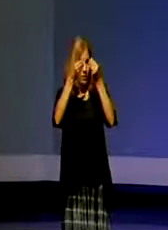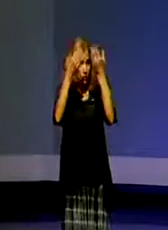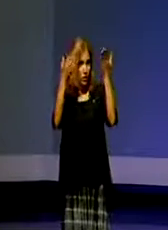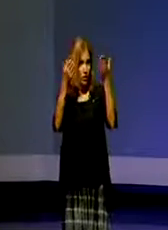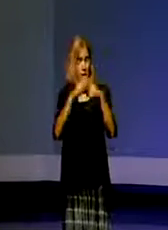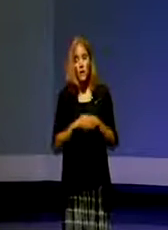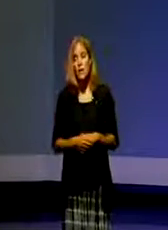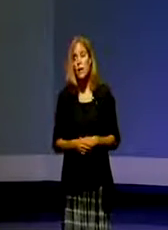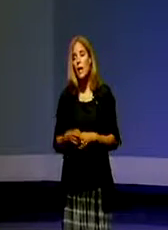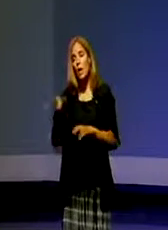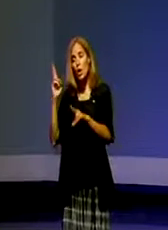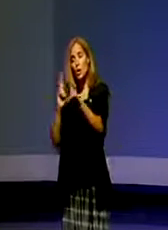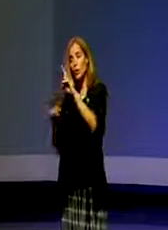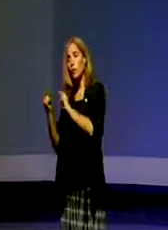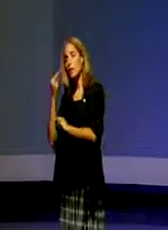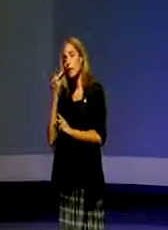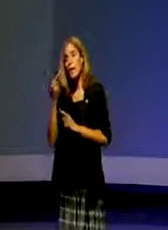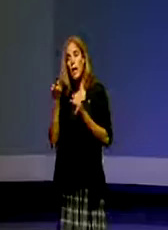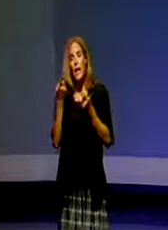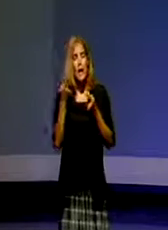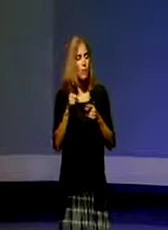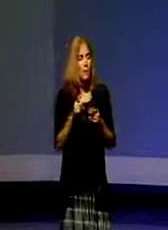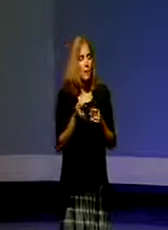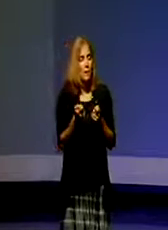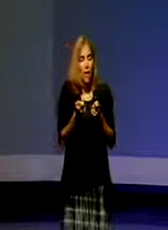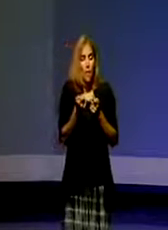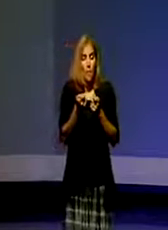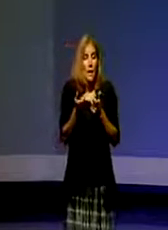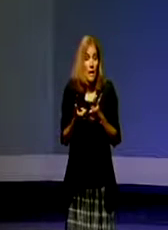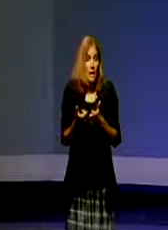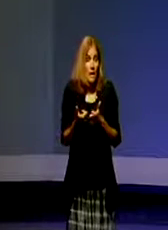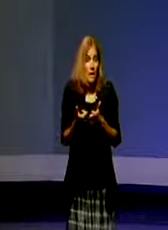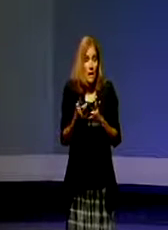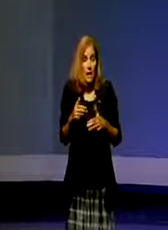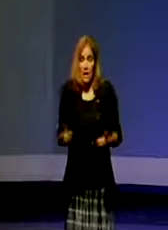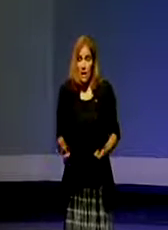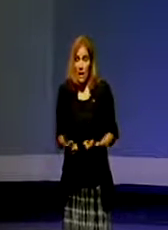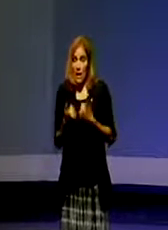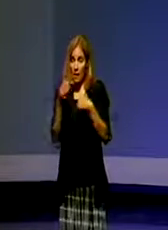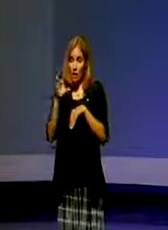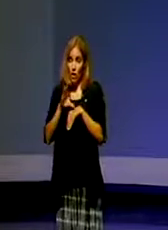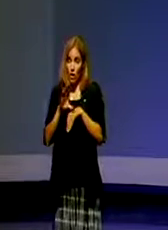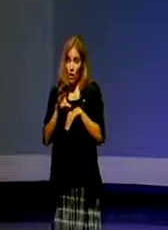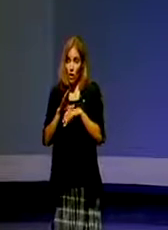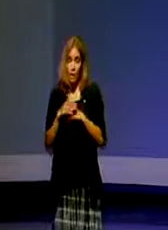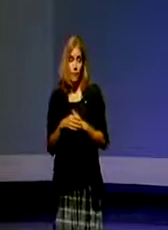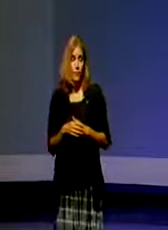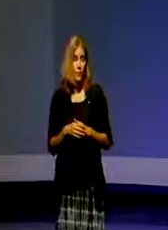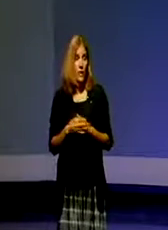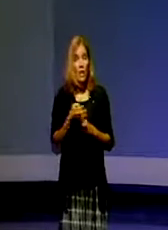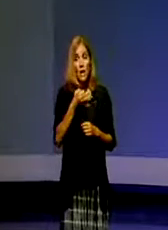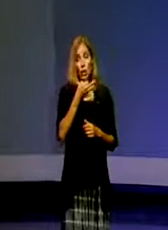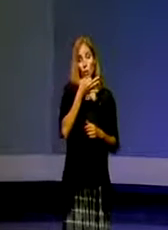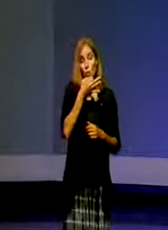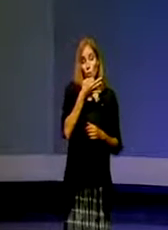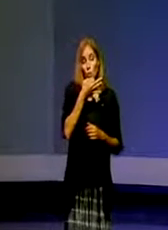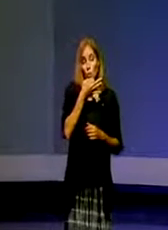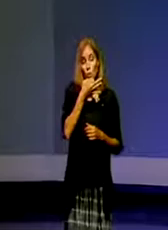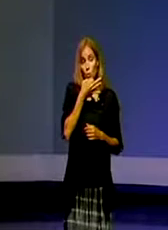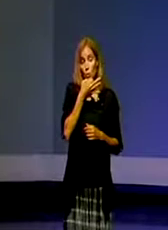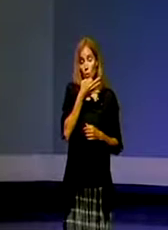fact, historically, we see this happening almost immediately in the life of the church. As soon